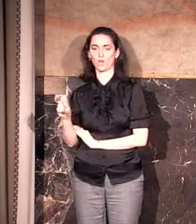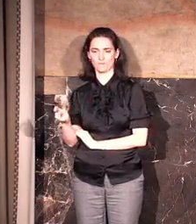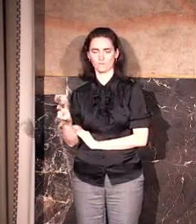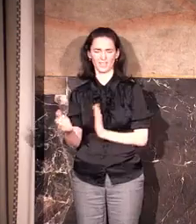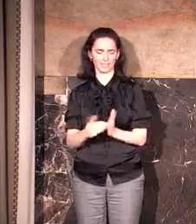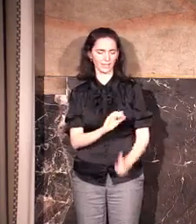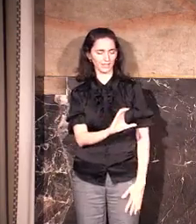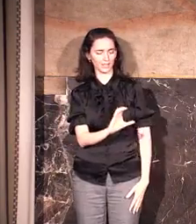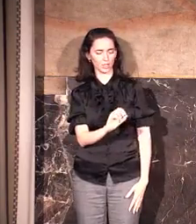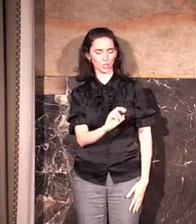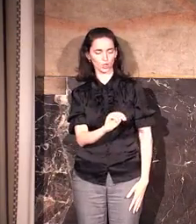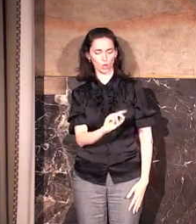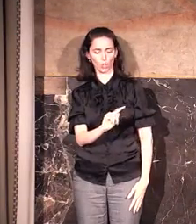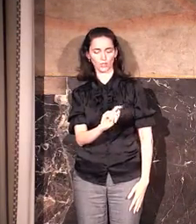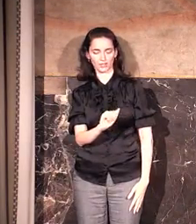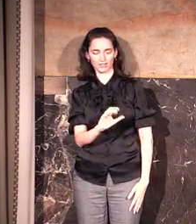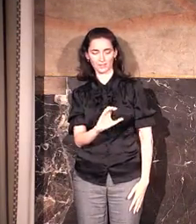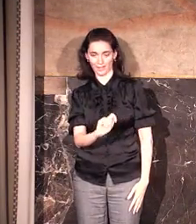Contacttracing@la.gov.